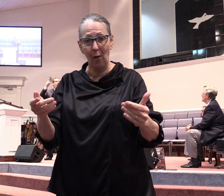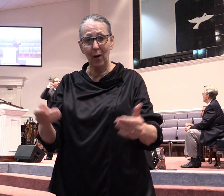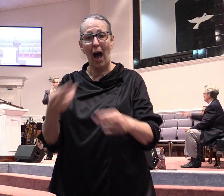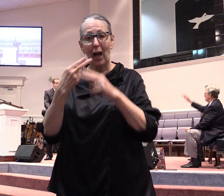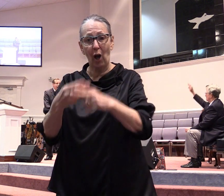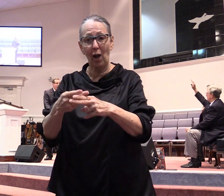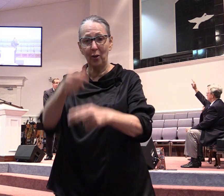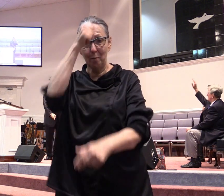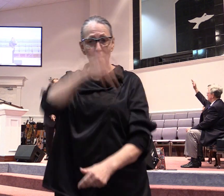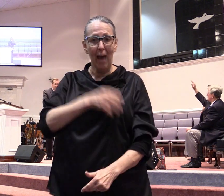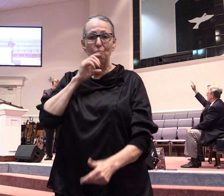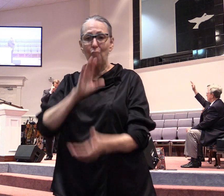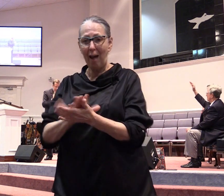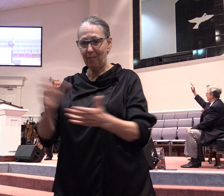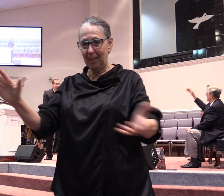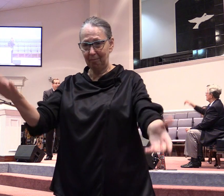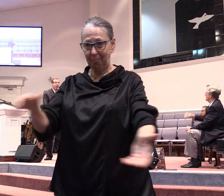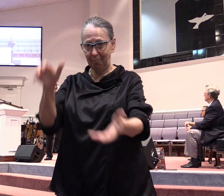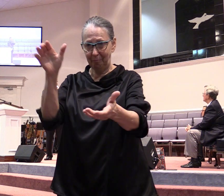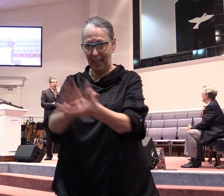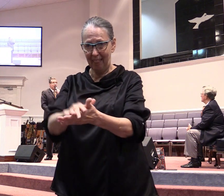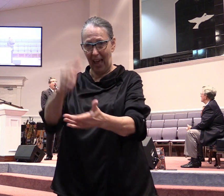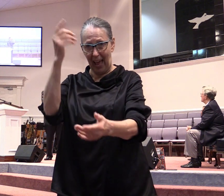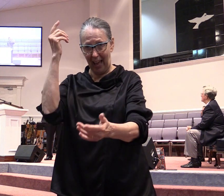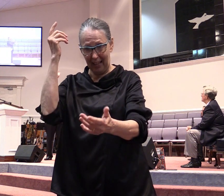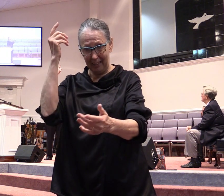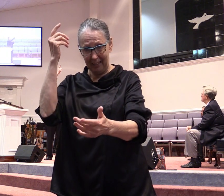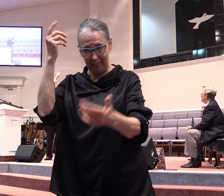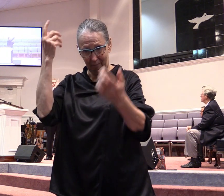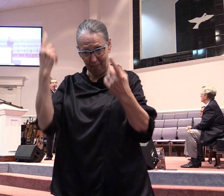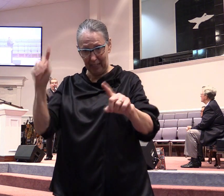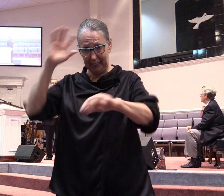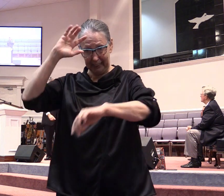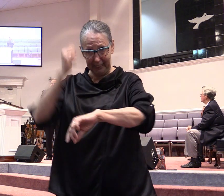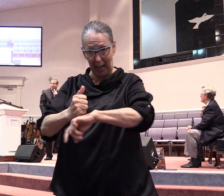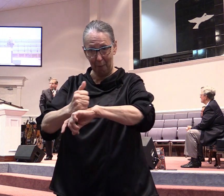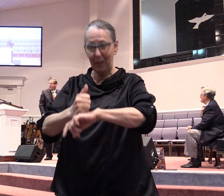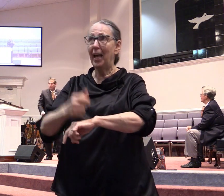pronounce you man and wife. And when that happens, what's done on earth is